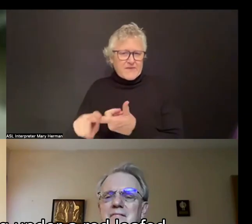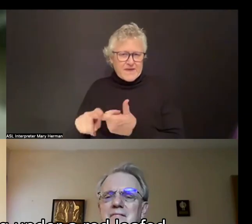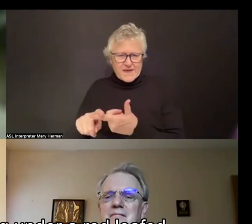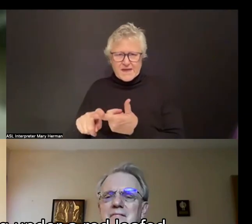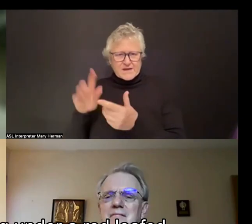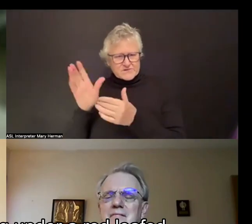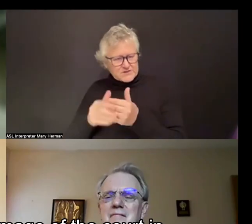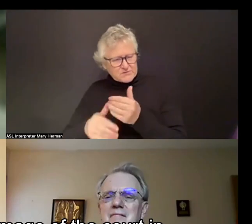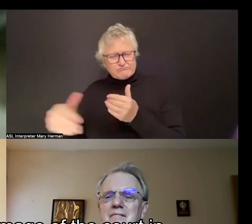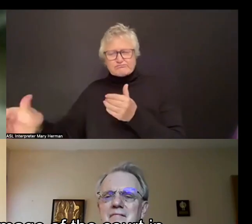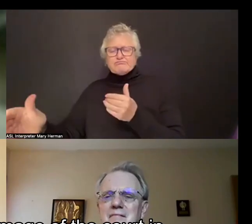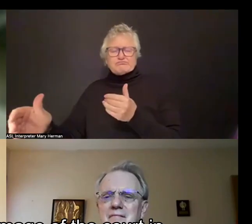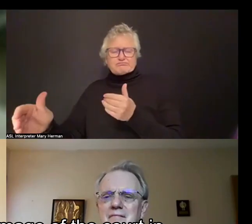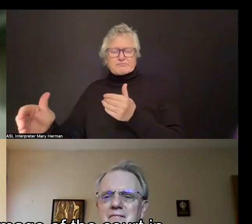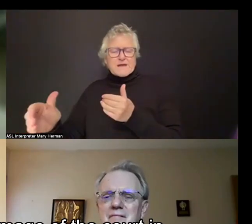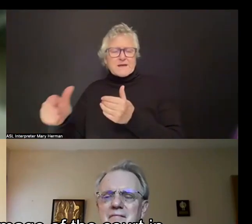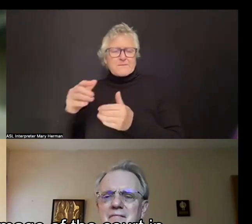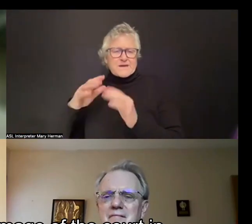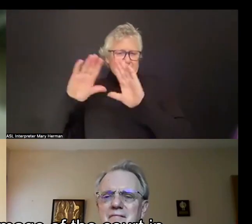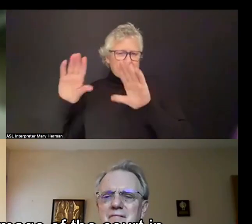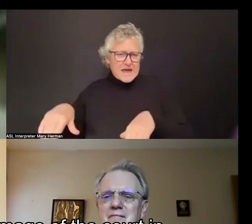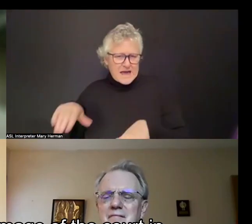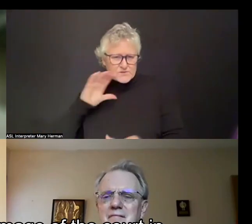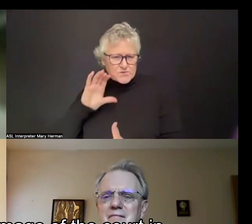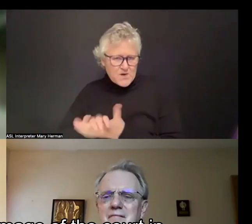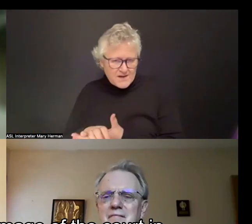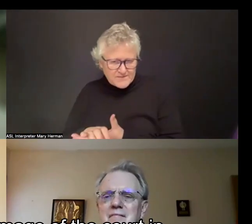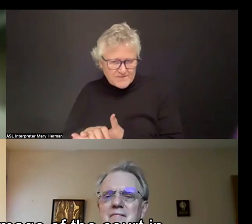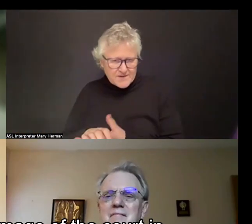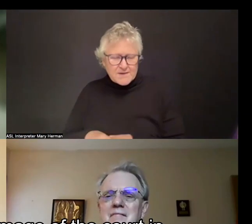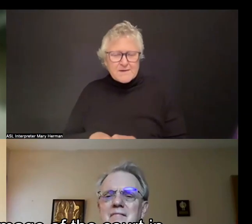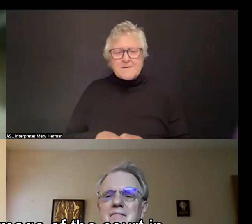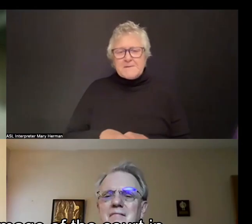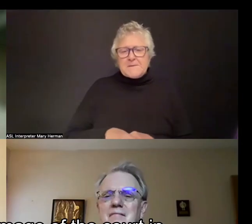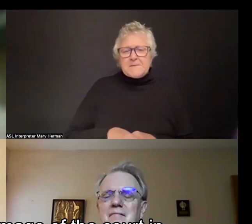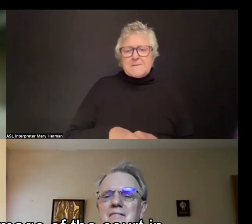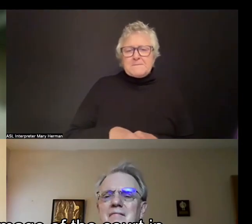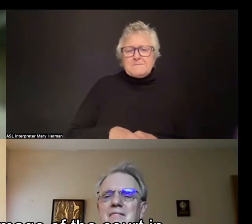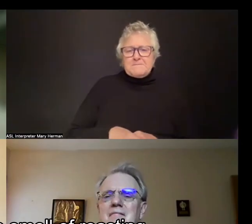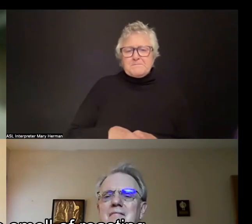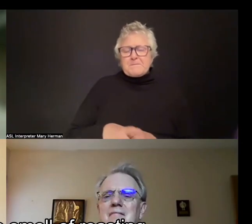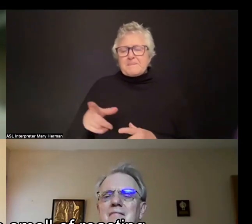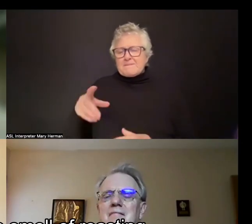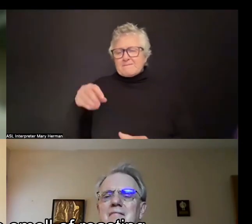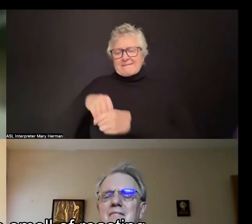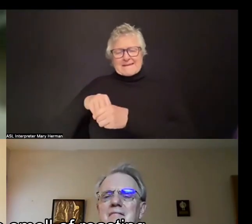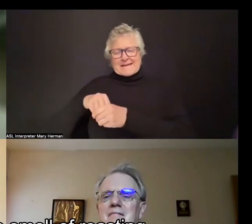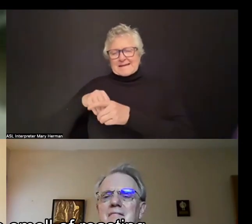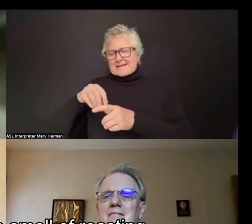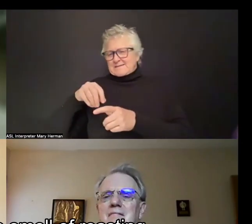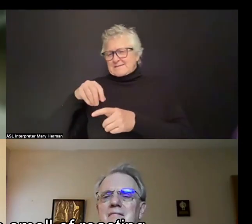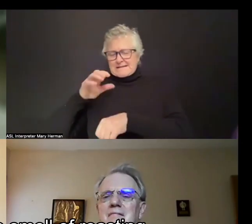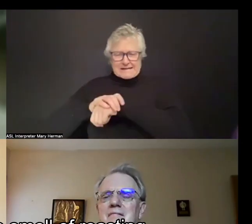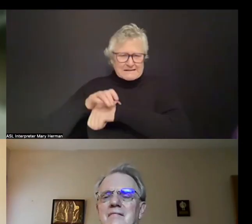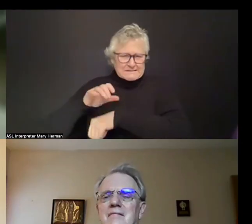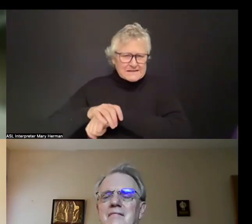close her eyes and conjure a perfect image of the court in Tudor England, draped in tapestries and redolent with the smell of